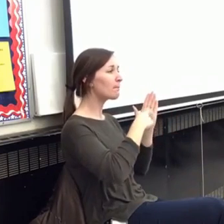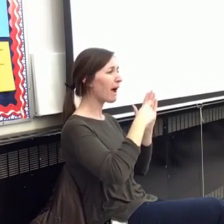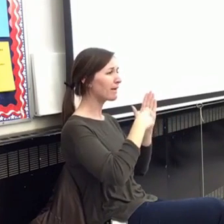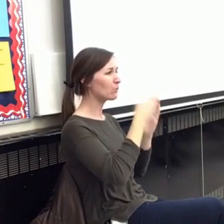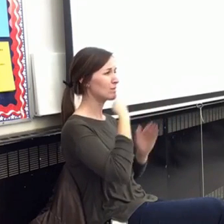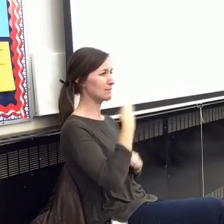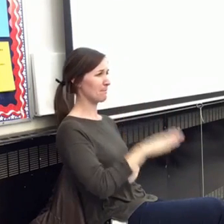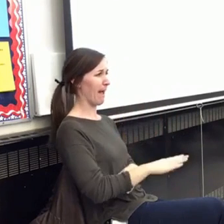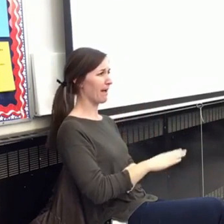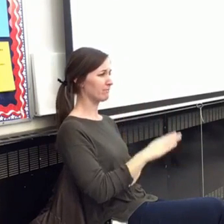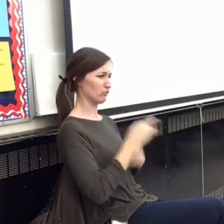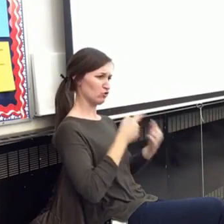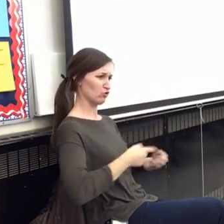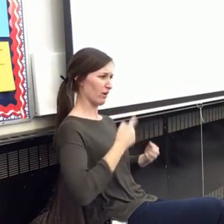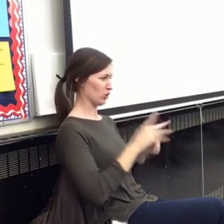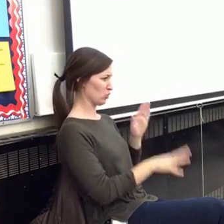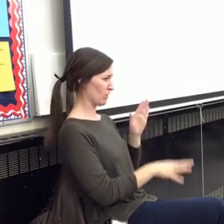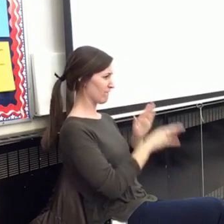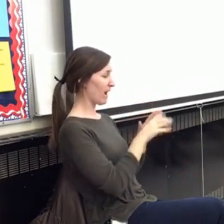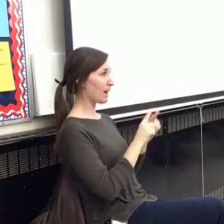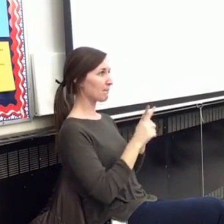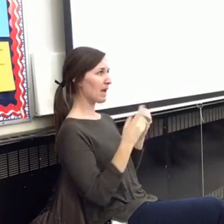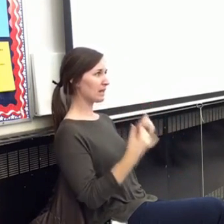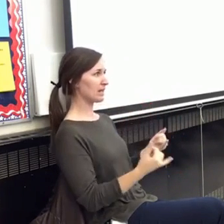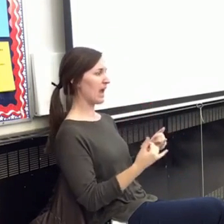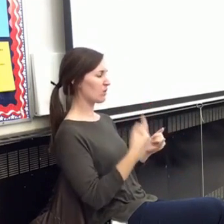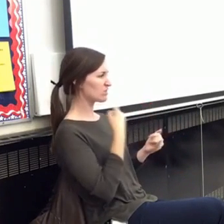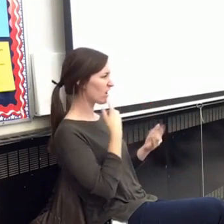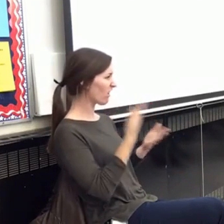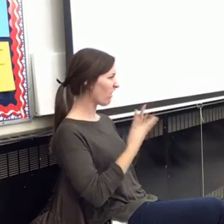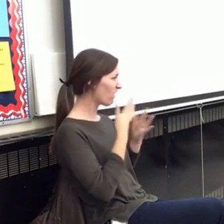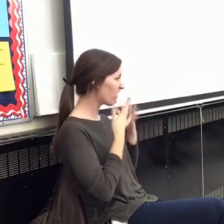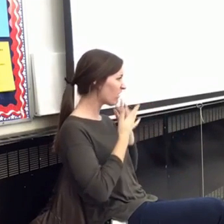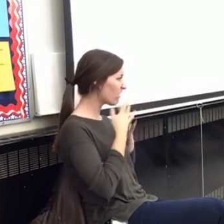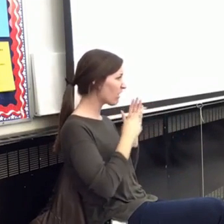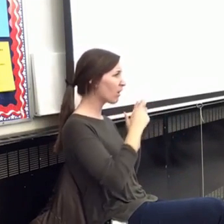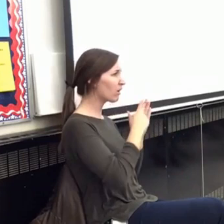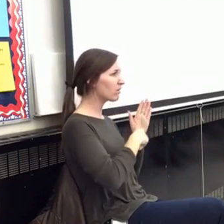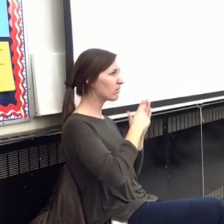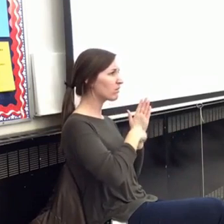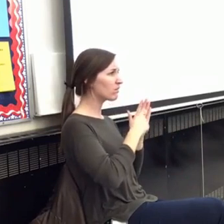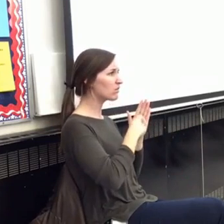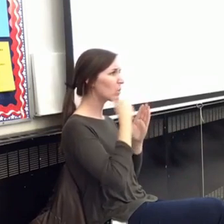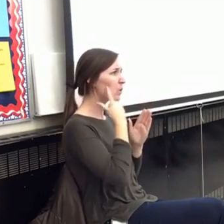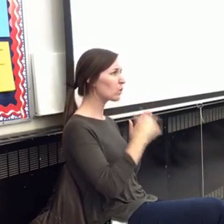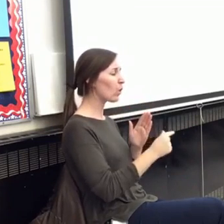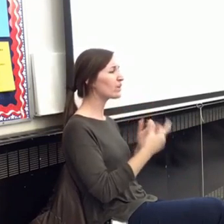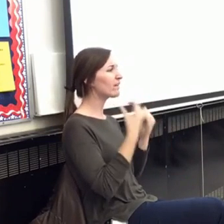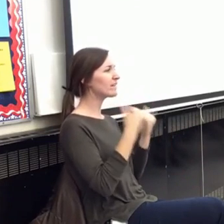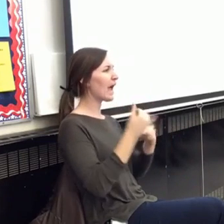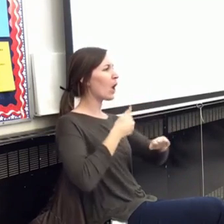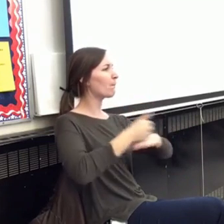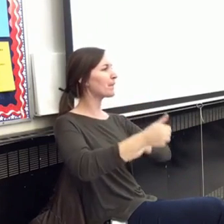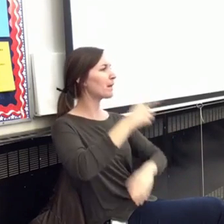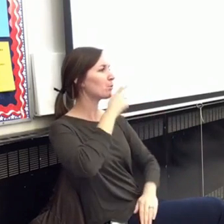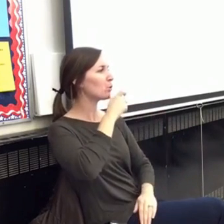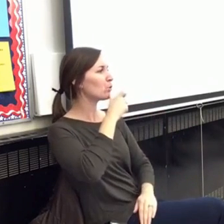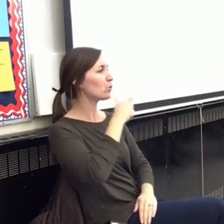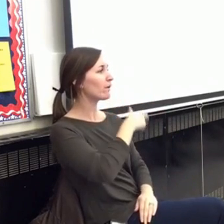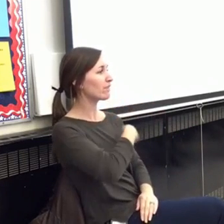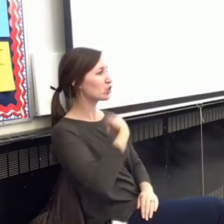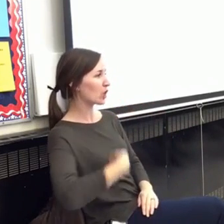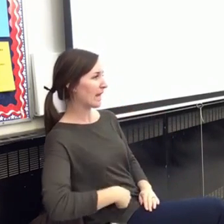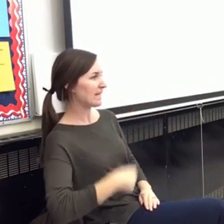doesn't matter because now, instead of it being the gold's fault and that there's not enough gold, guess whose fault it's going to be? The Chinese and the